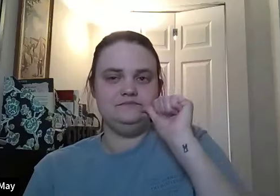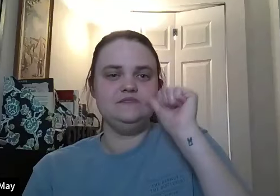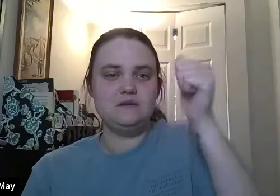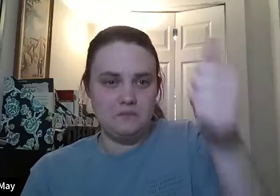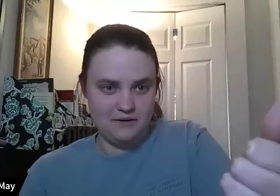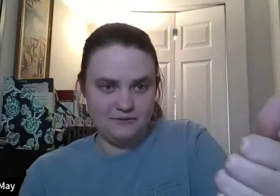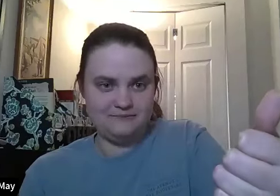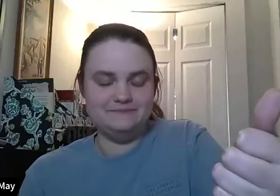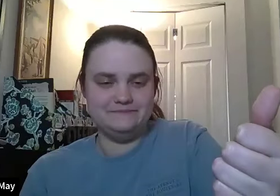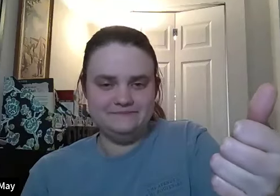Tomorrow.